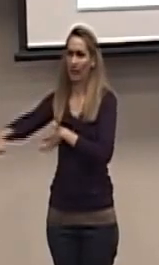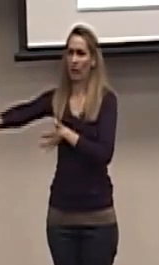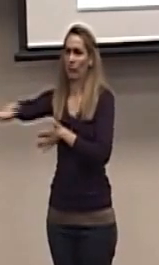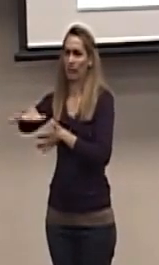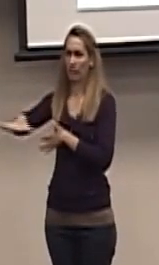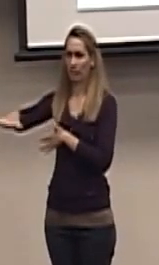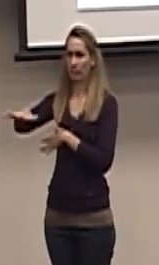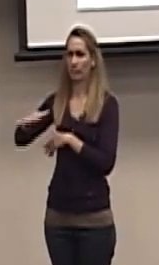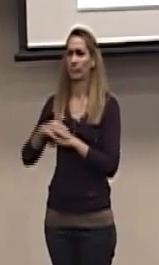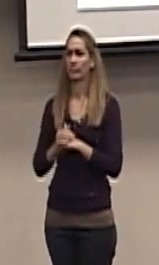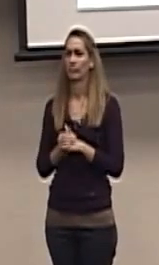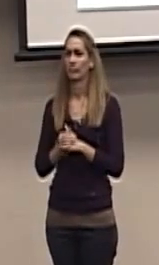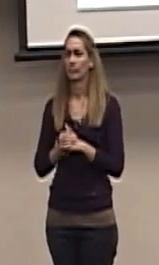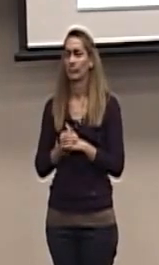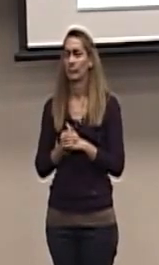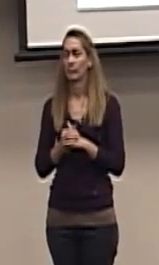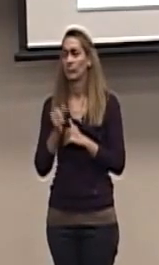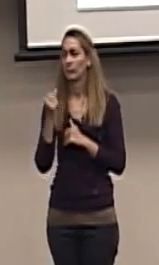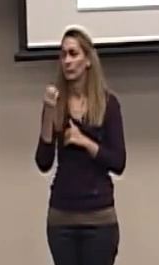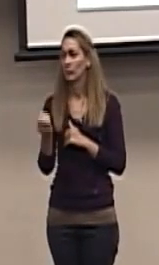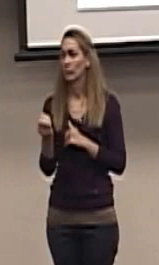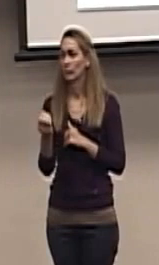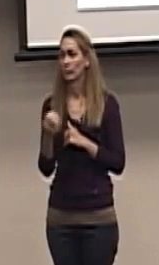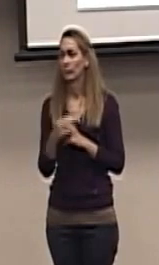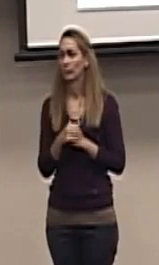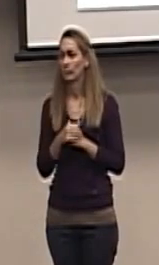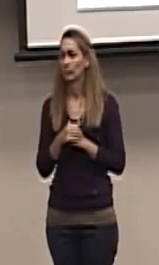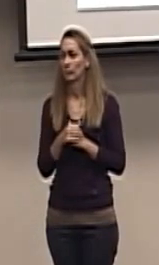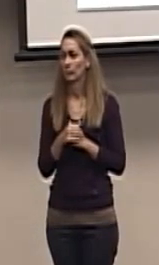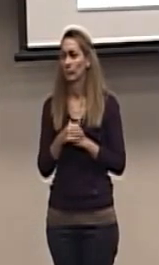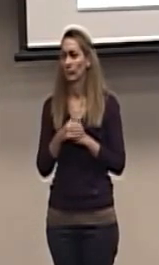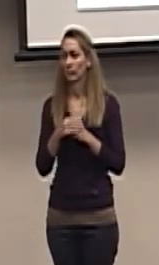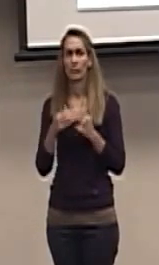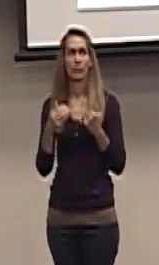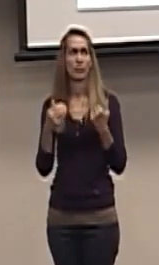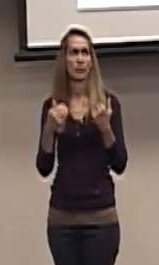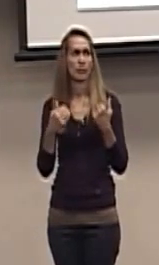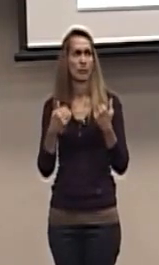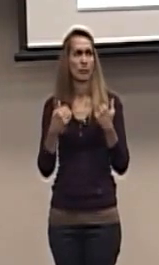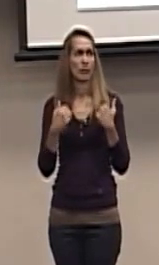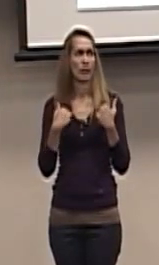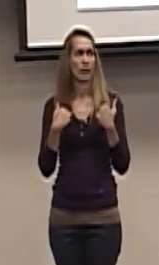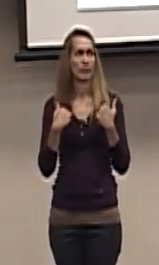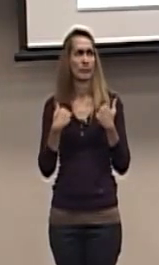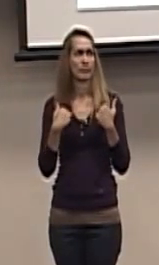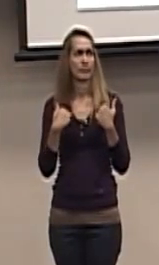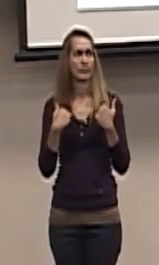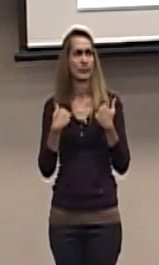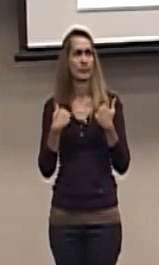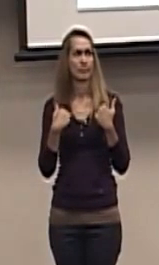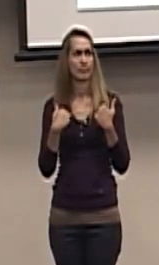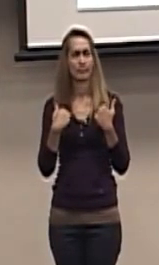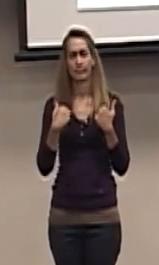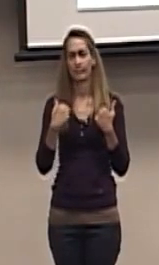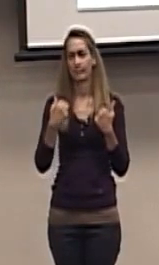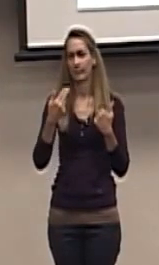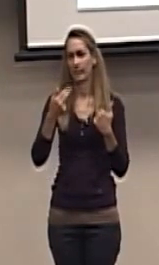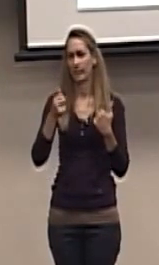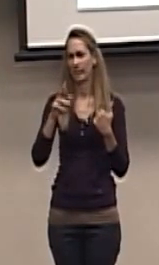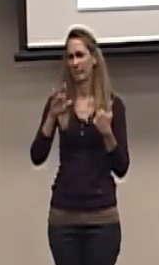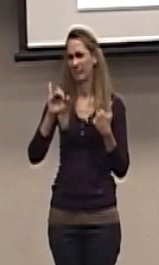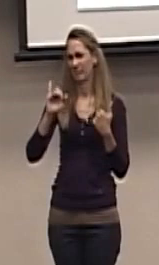levels. So you can talk of Heritage Christian University in Accra, which has its roots from Ghana Bible